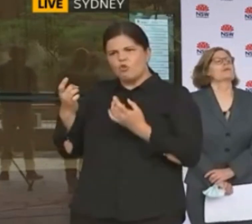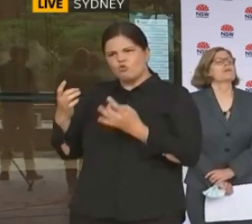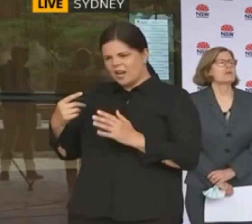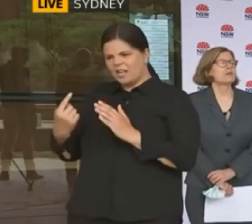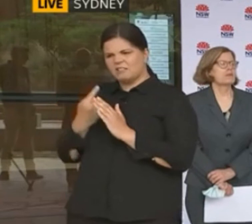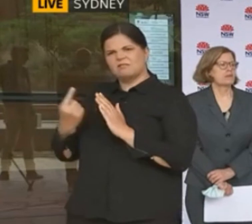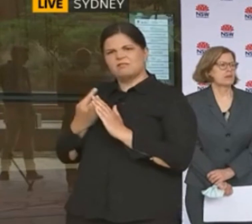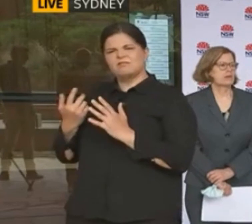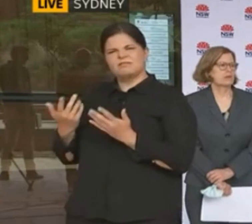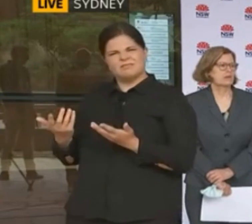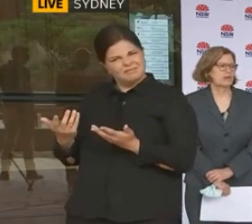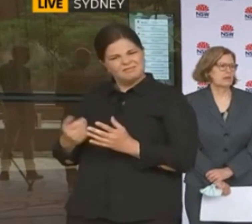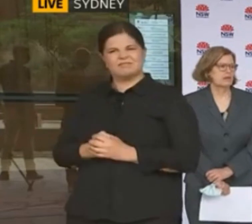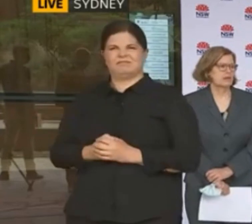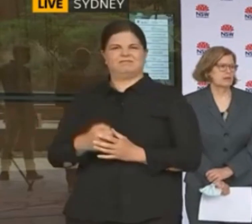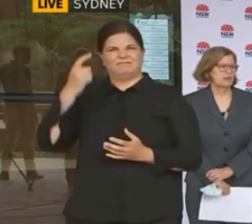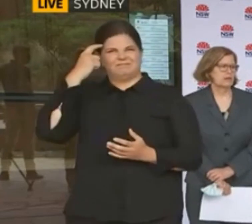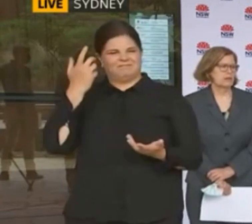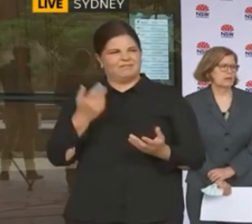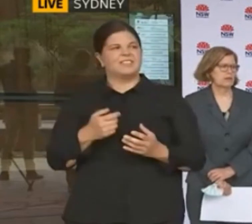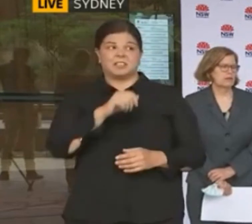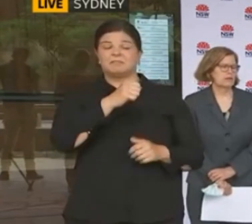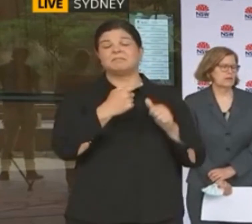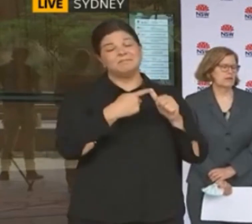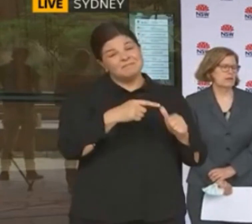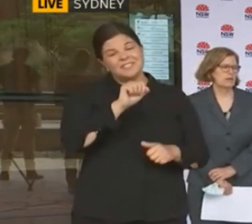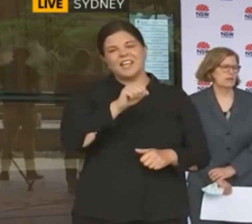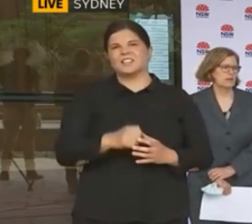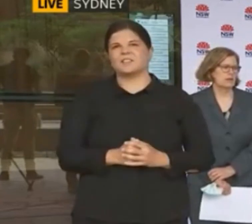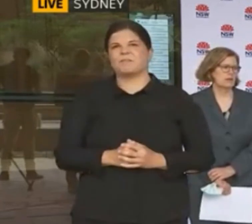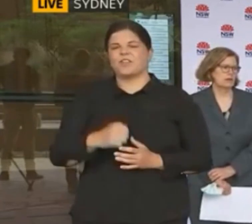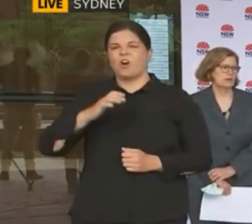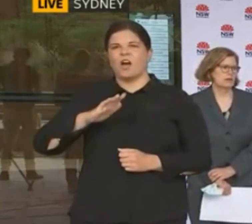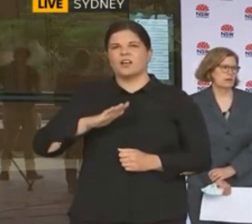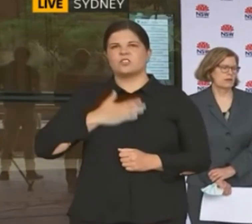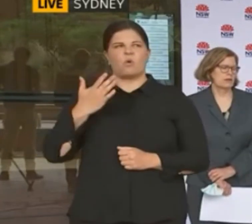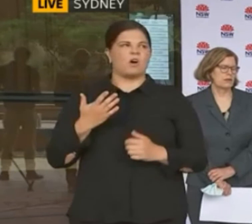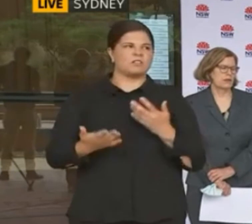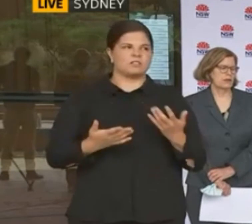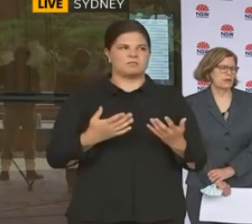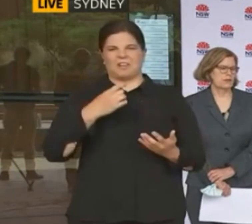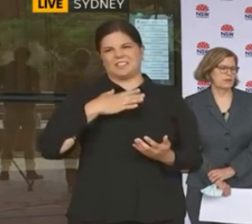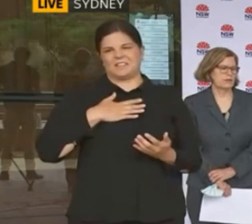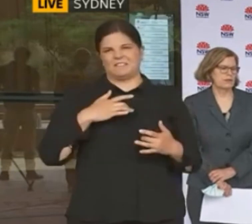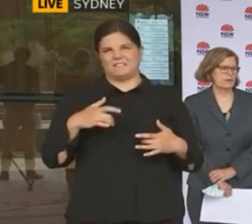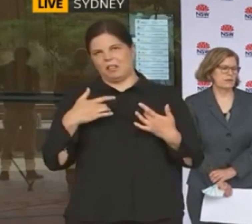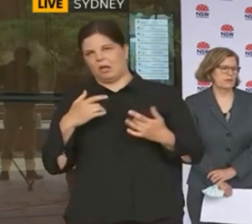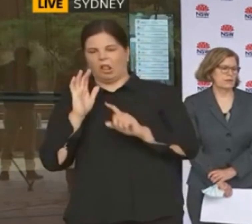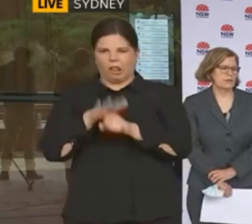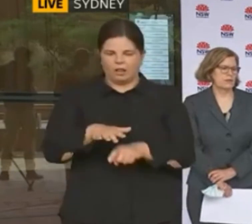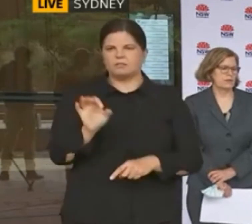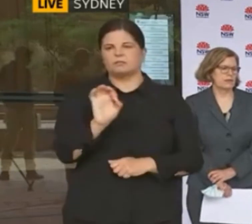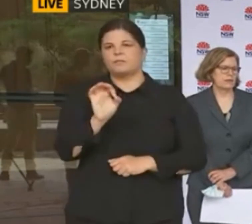Well, that is I think, again, I don't want to appear to be too parochial myself, but